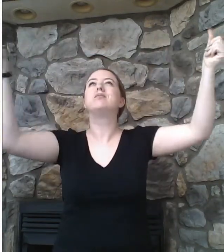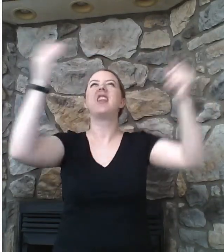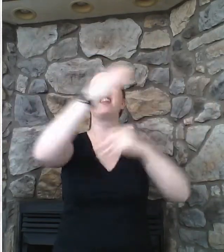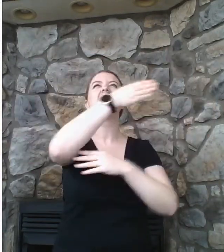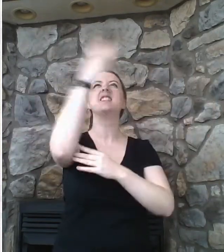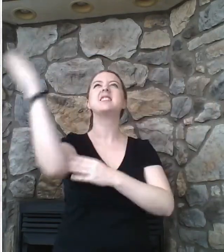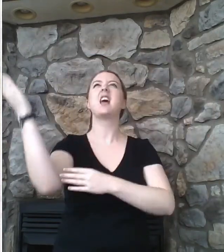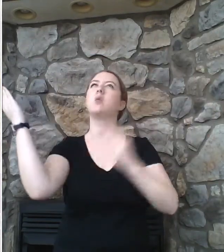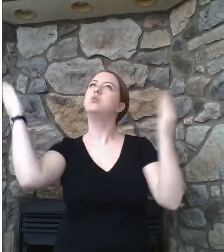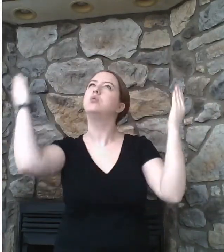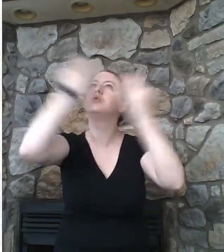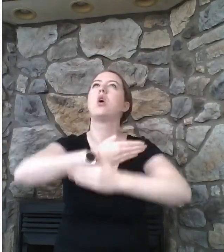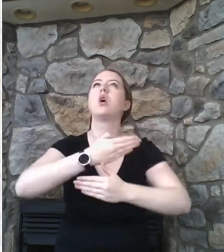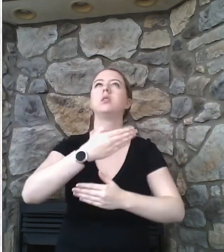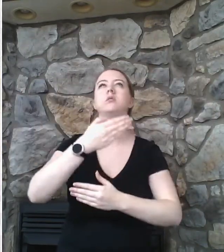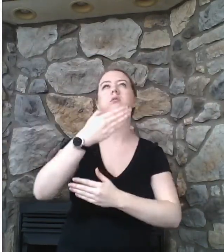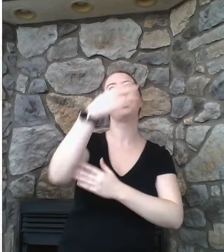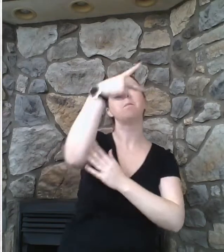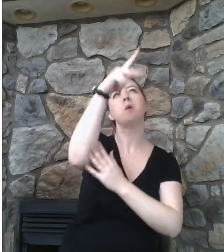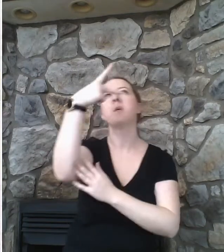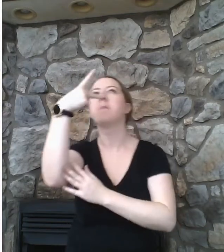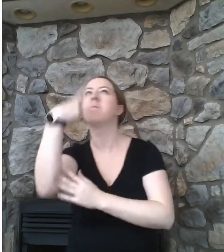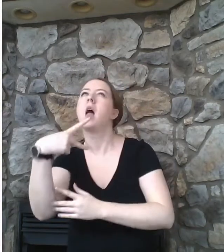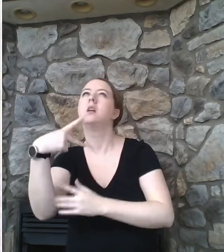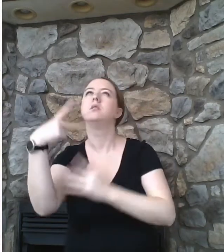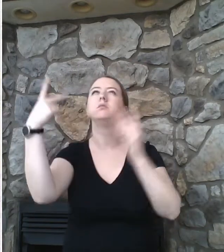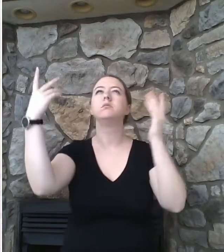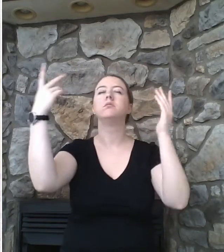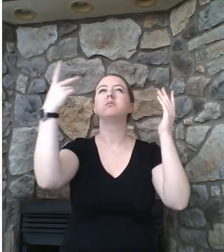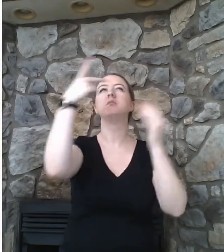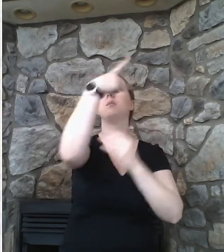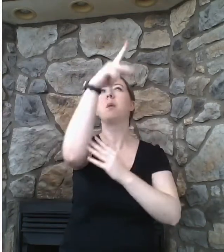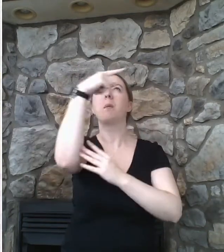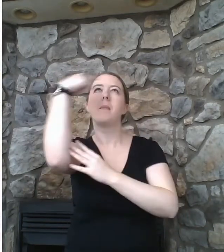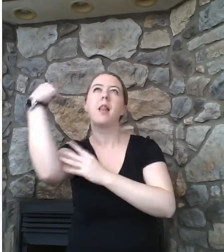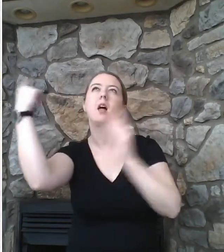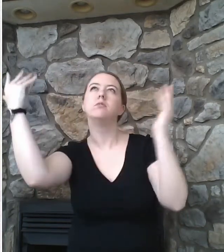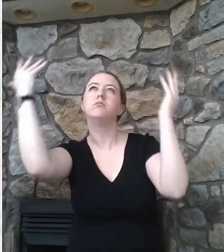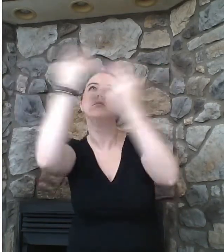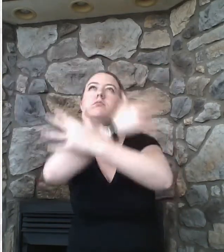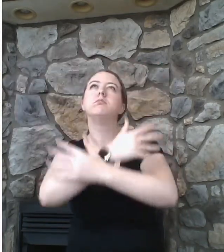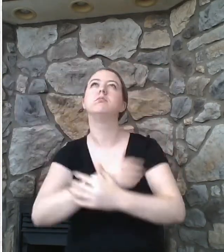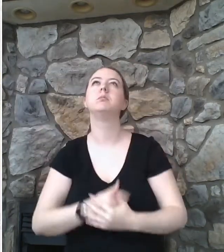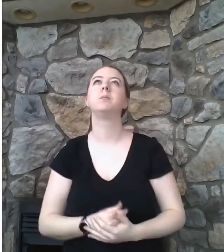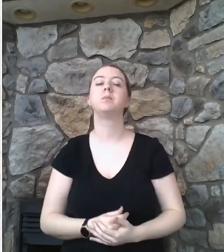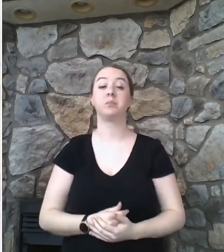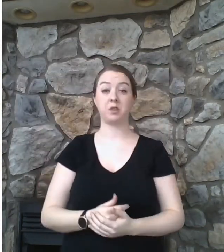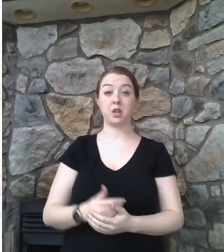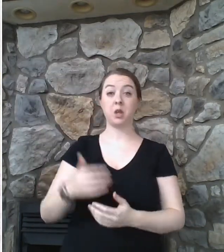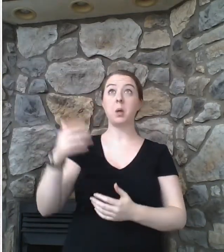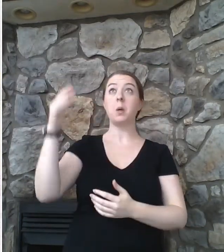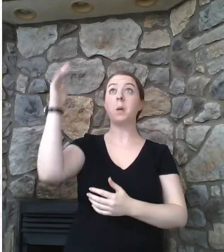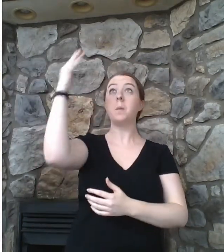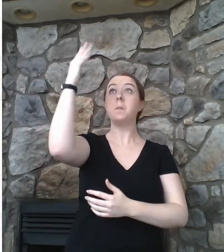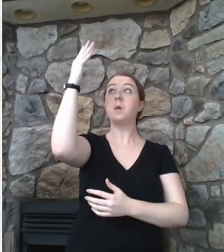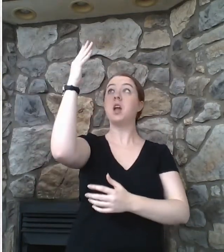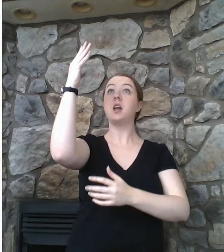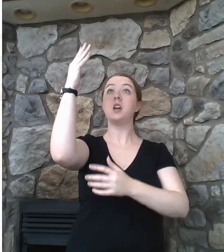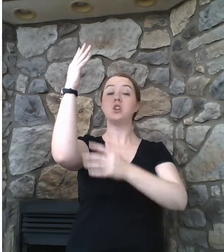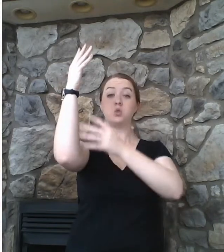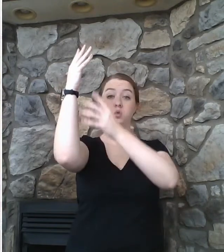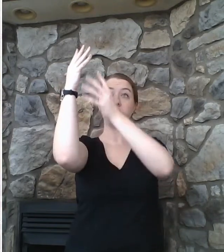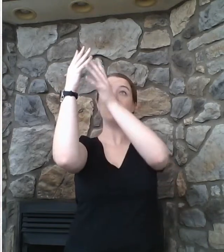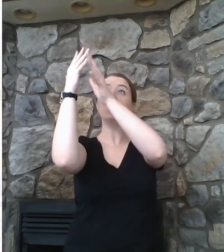was dark and purple black. High above the branches of the pear tree shone, clearly